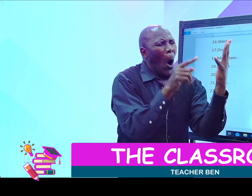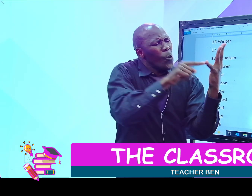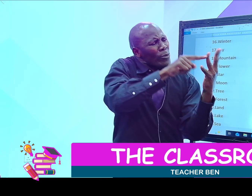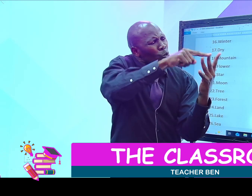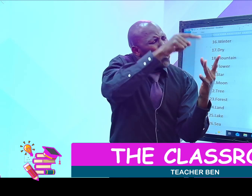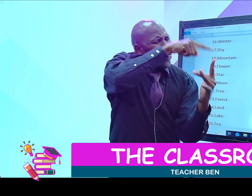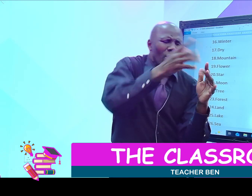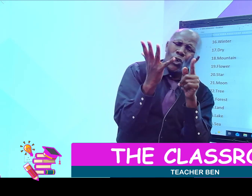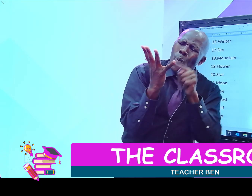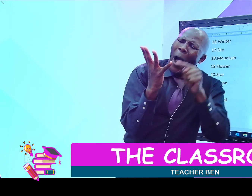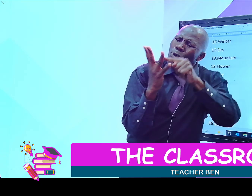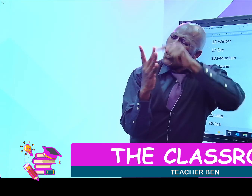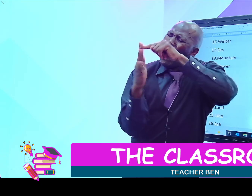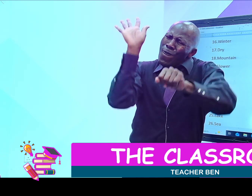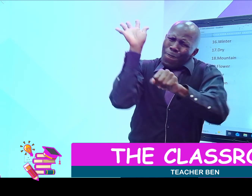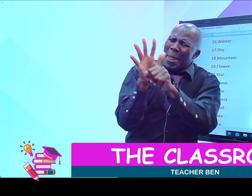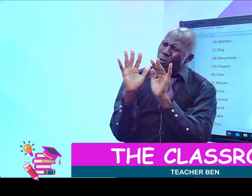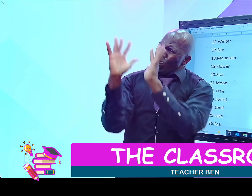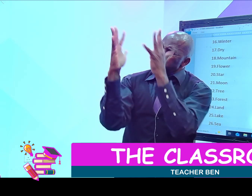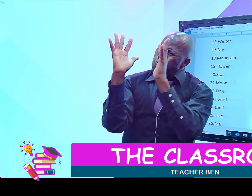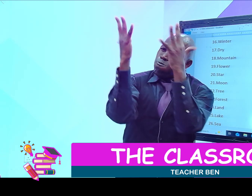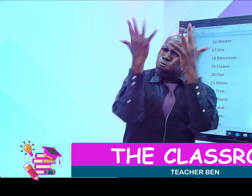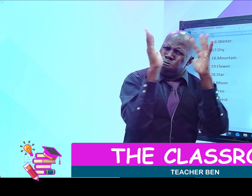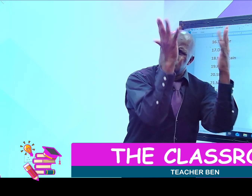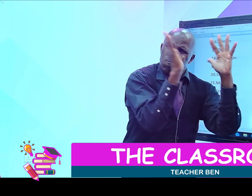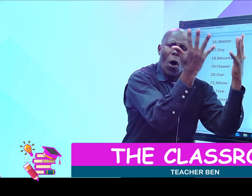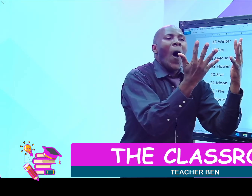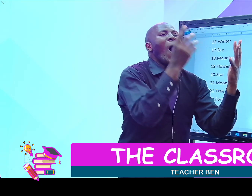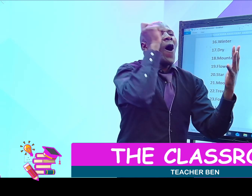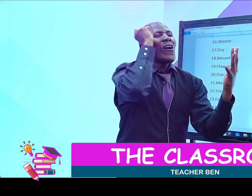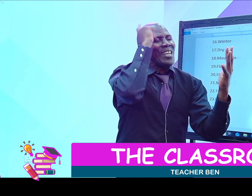That is why we sign forests that way.